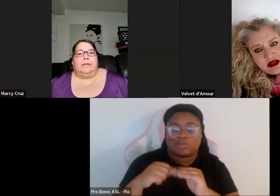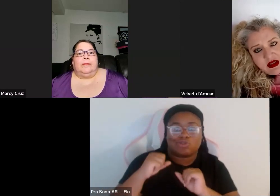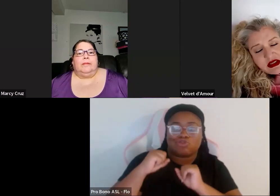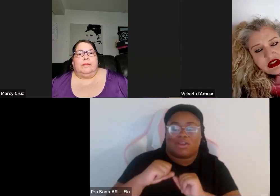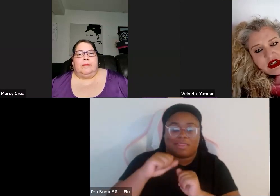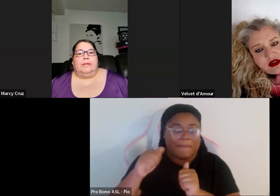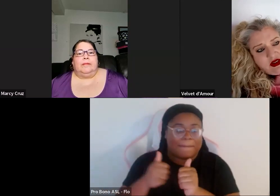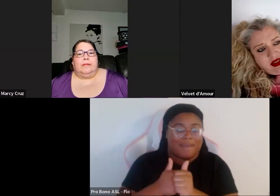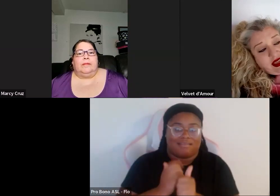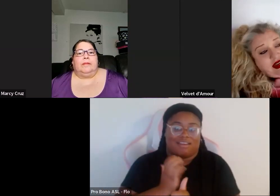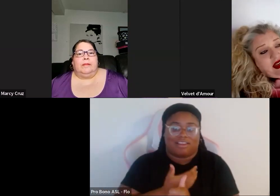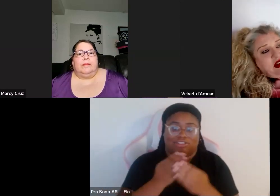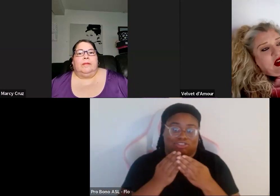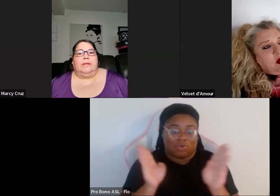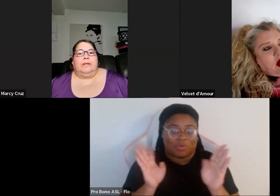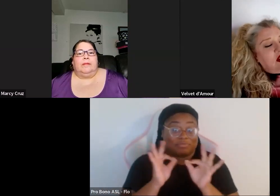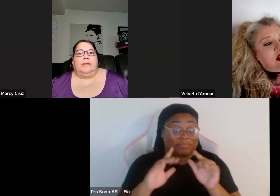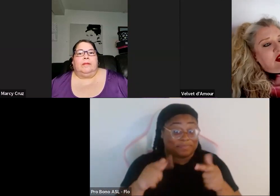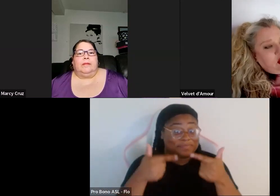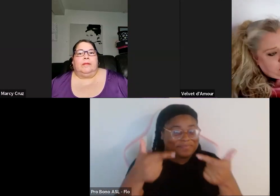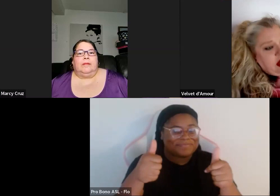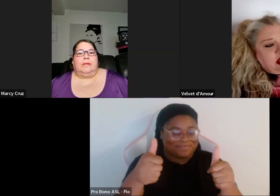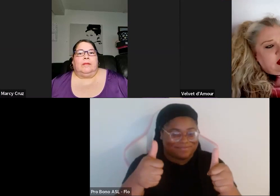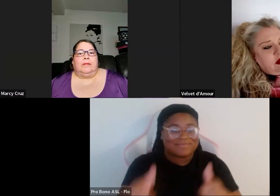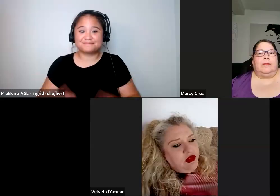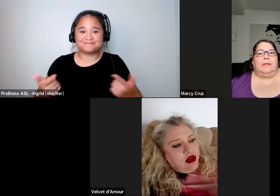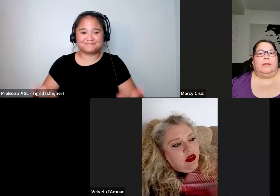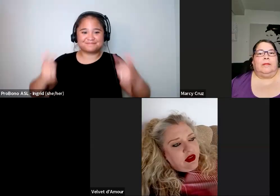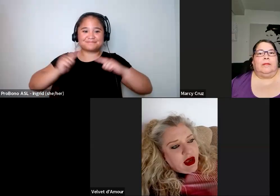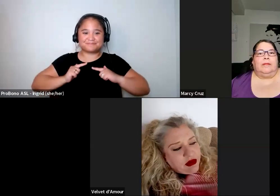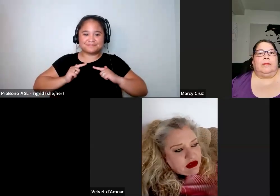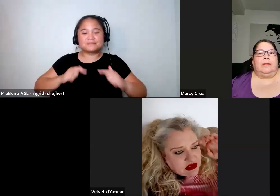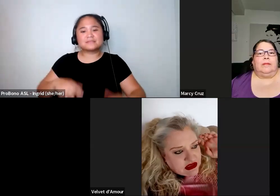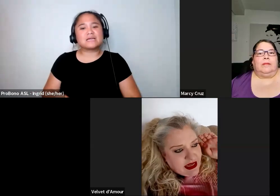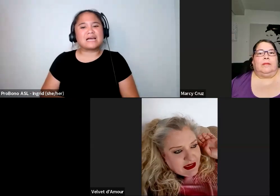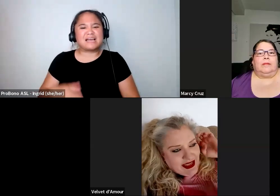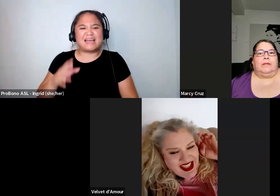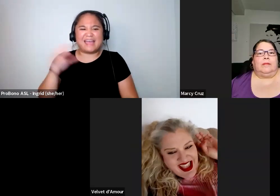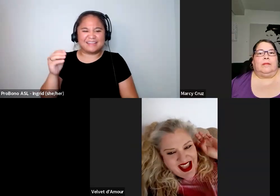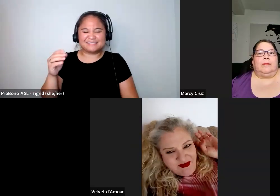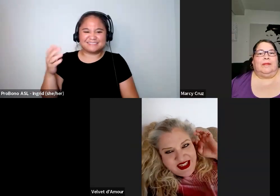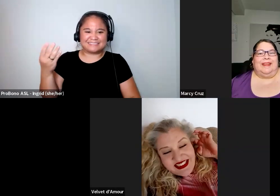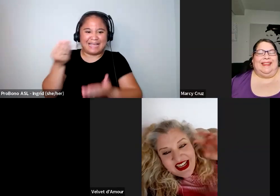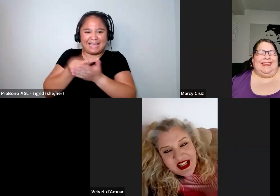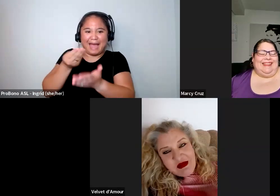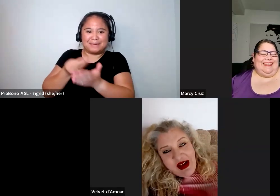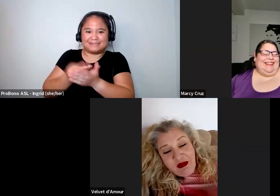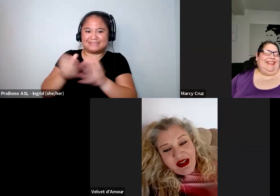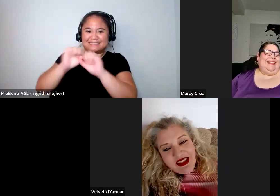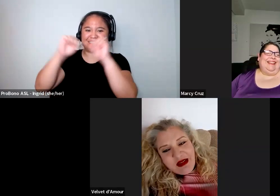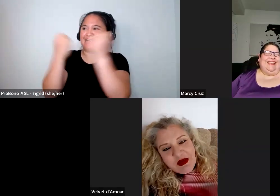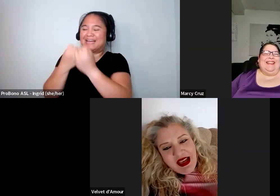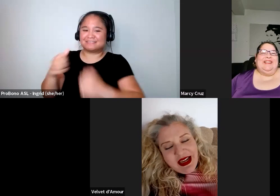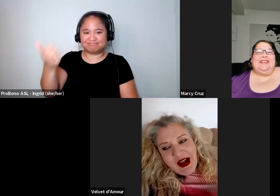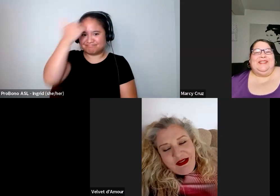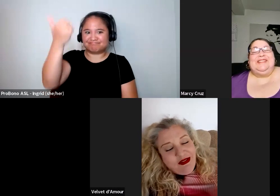us in general and and you know also the stupidity of the capitalist society because the amount of